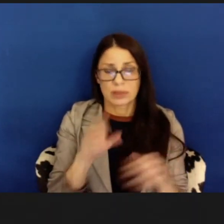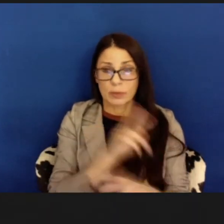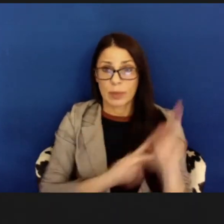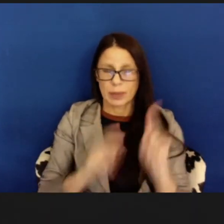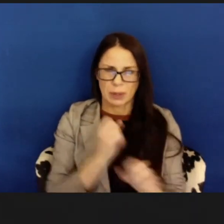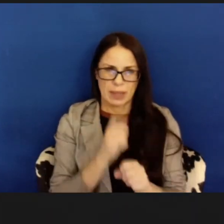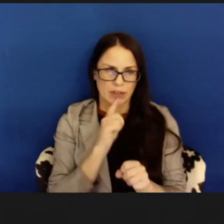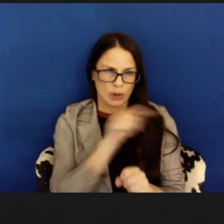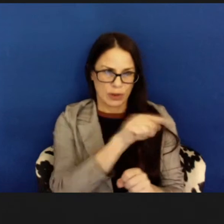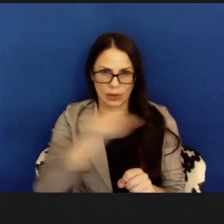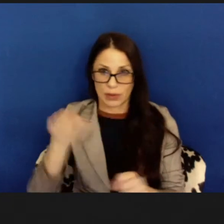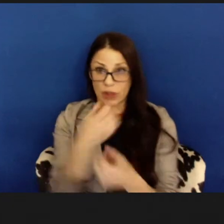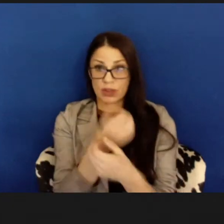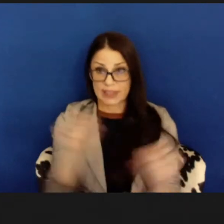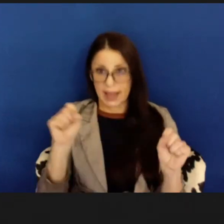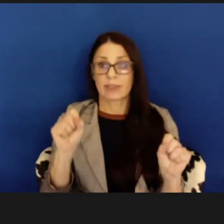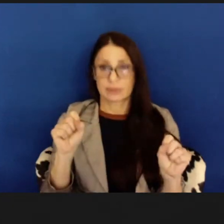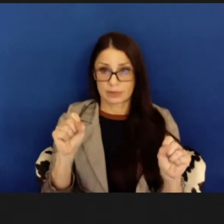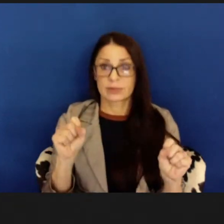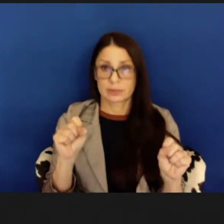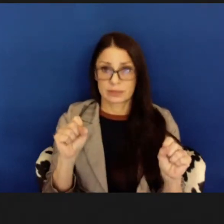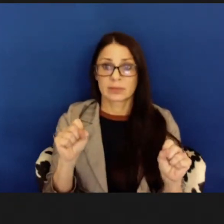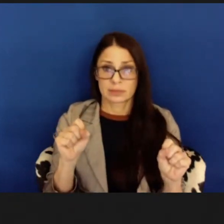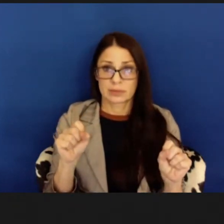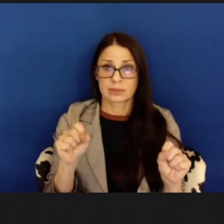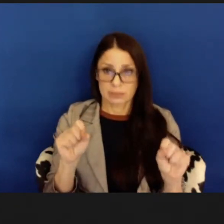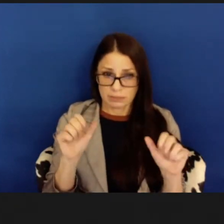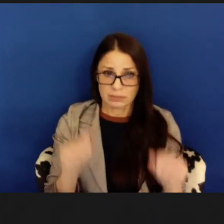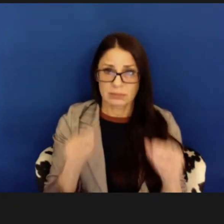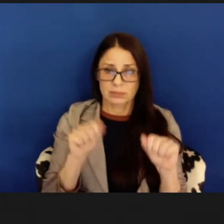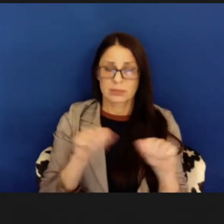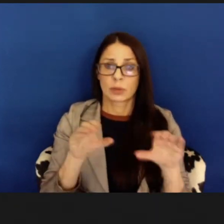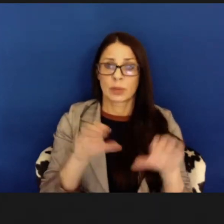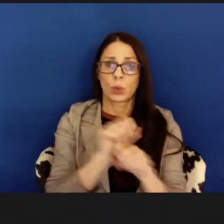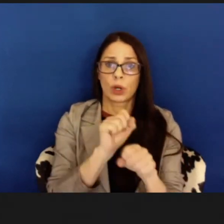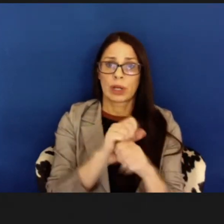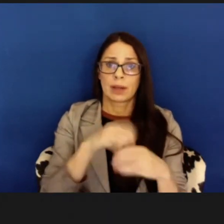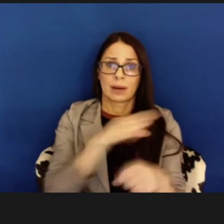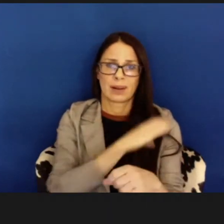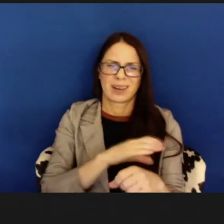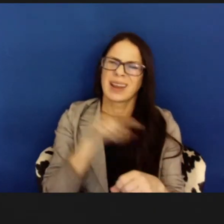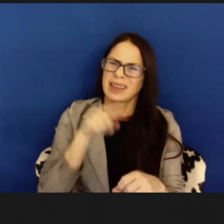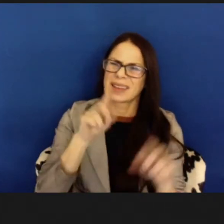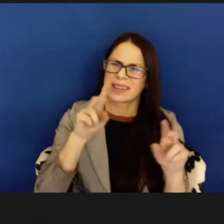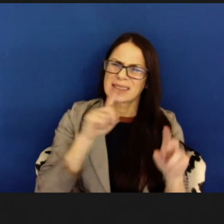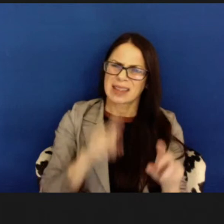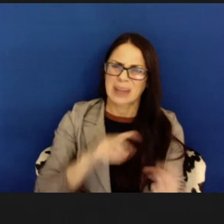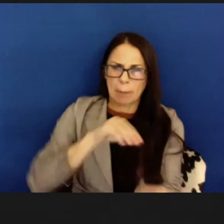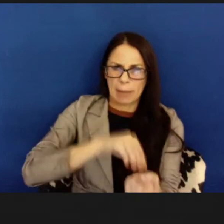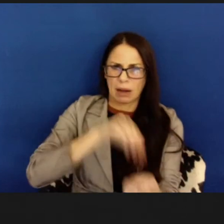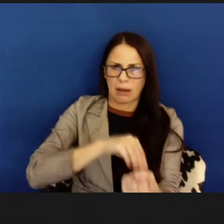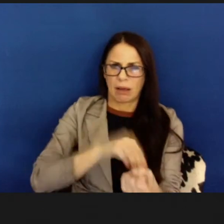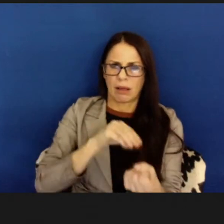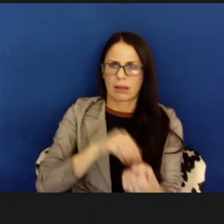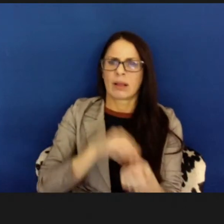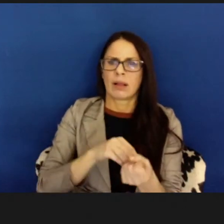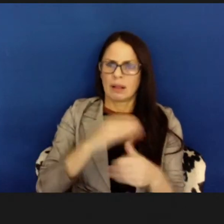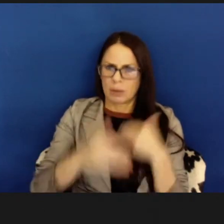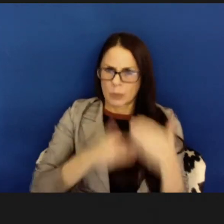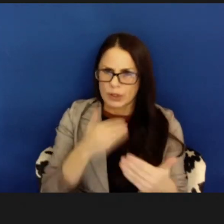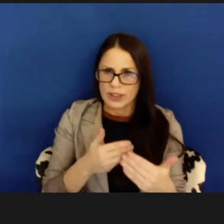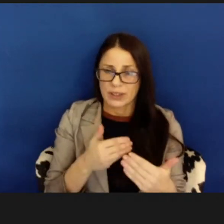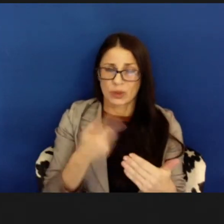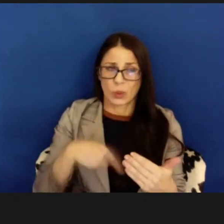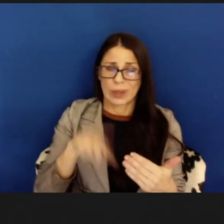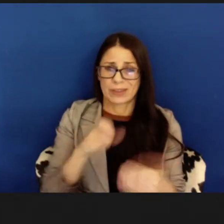in these clinics. This is a medical procedure, and we need to make sure that the people who are participating in this are qualified